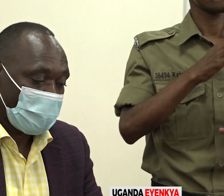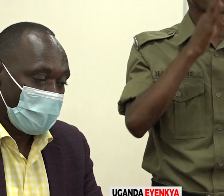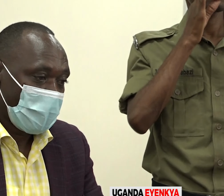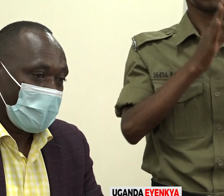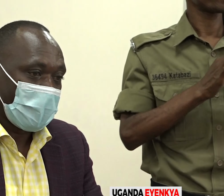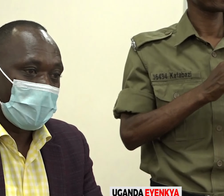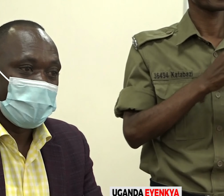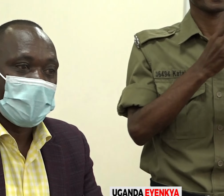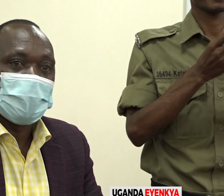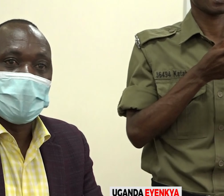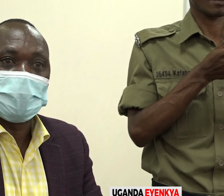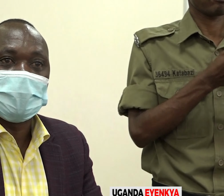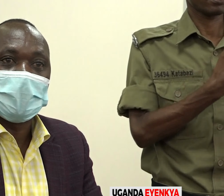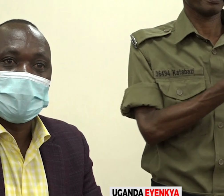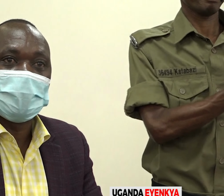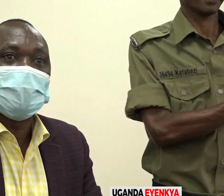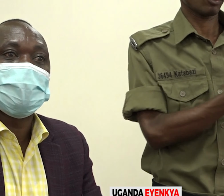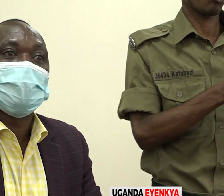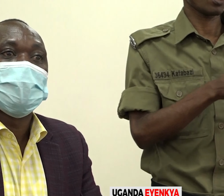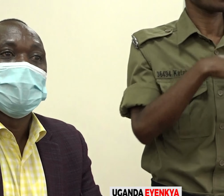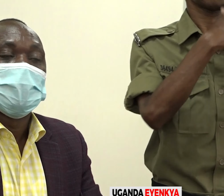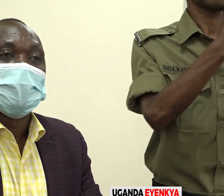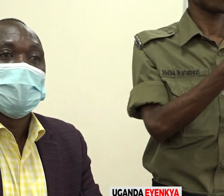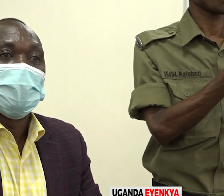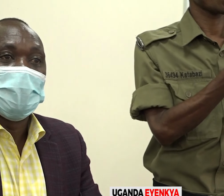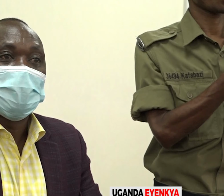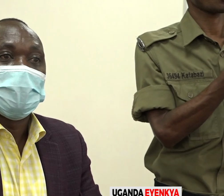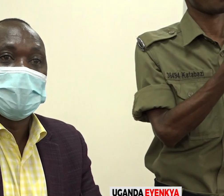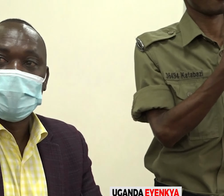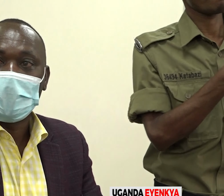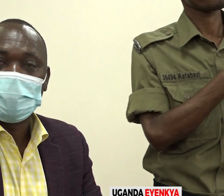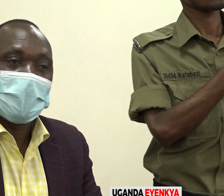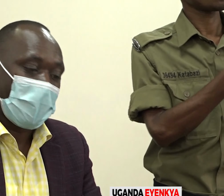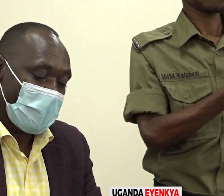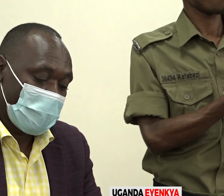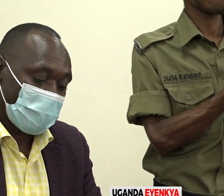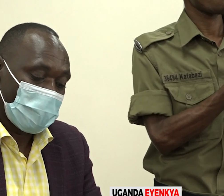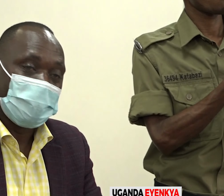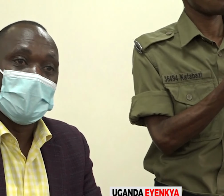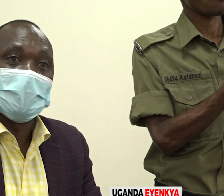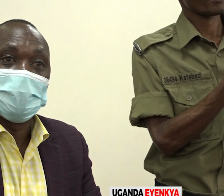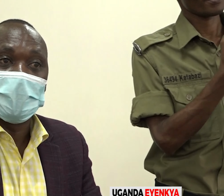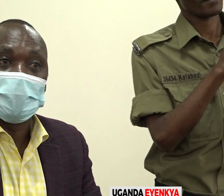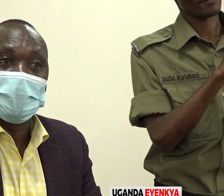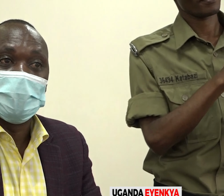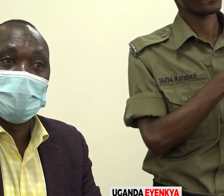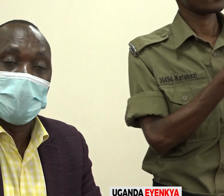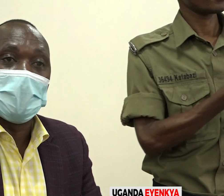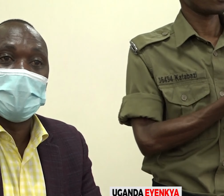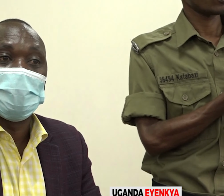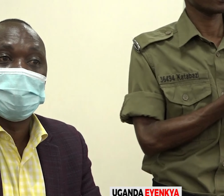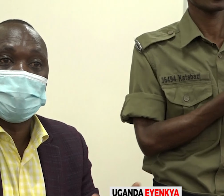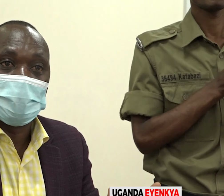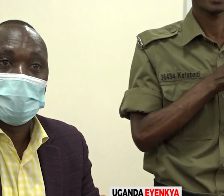him detained beyond 48 hours. No, the justification is there, considering even that